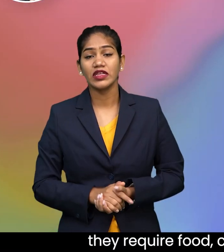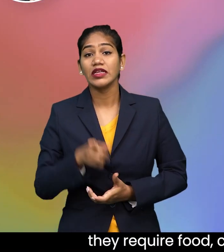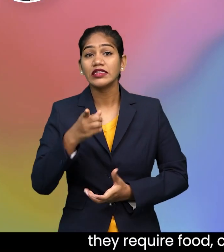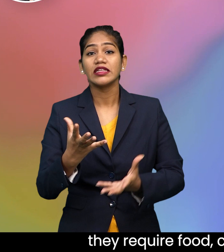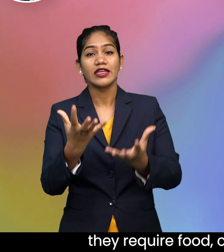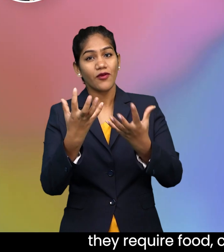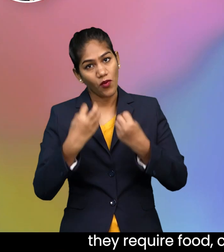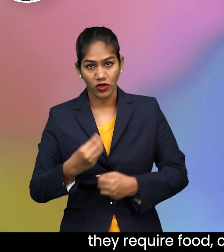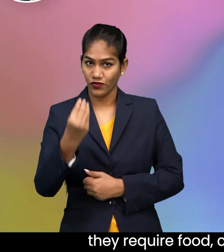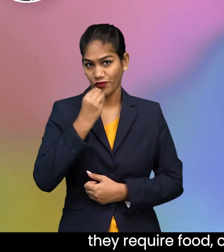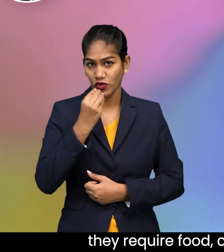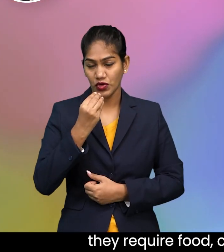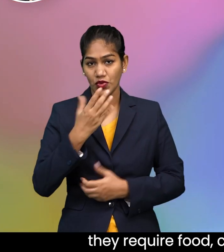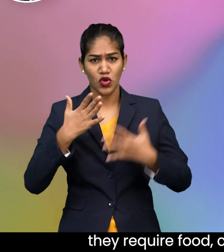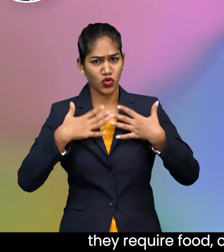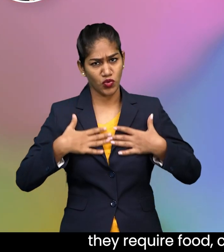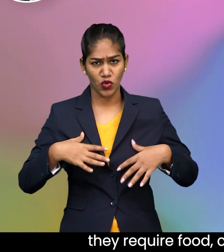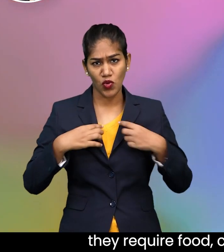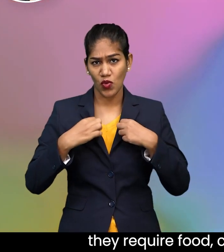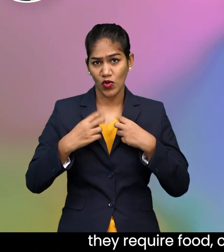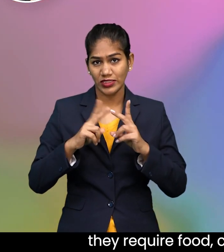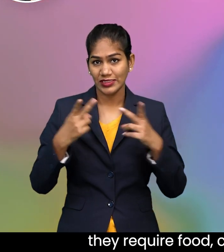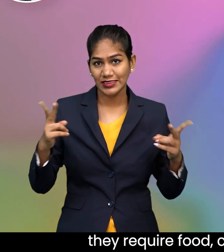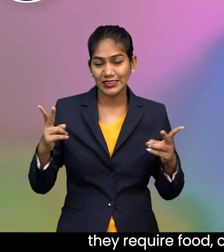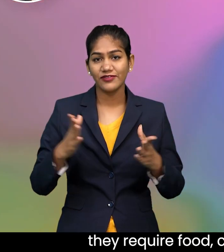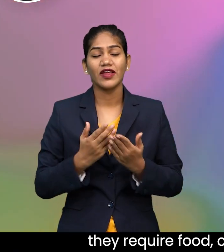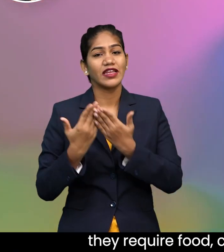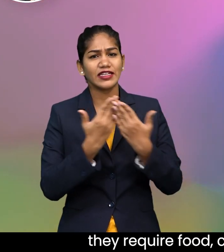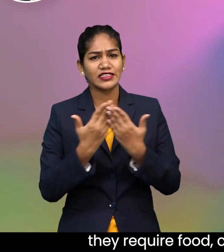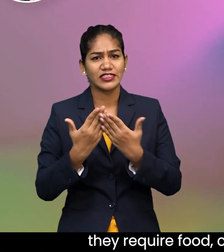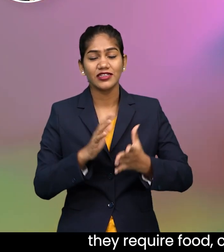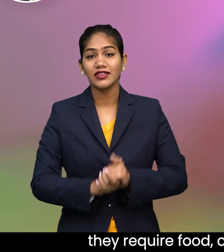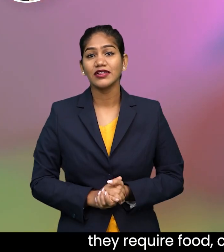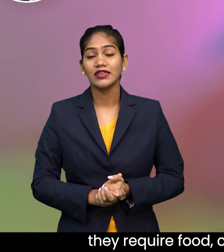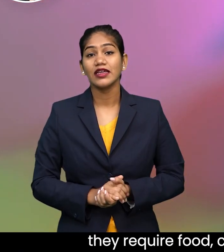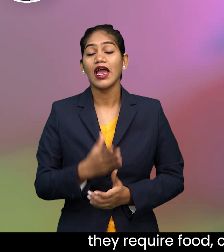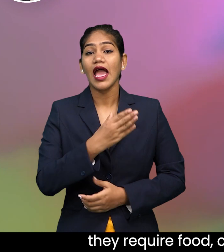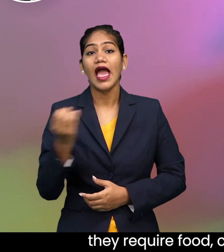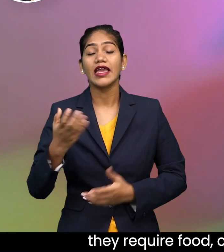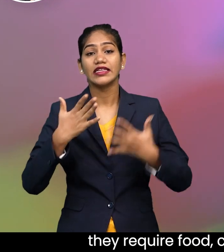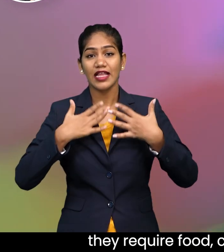food, clothing, education and medical care